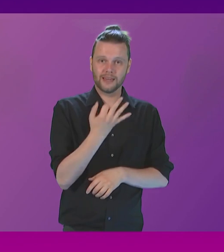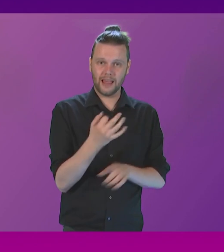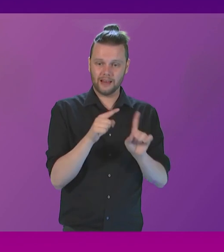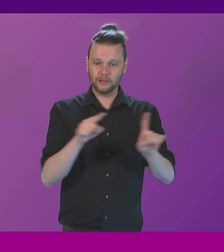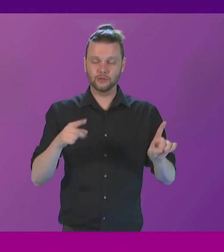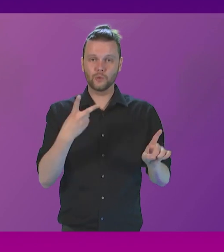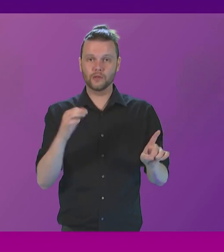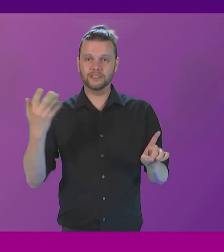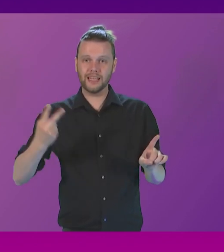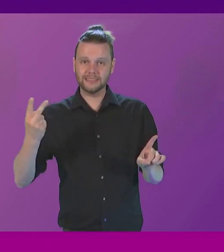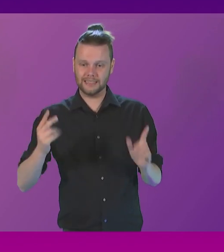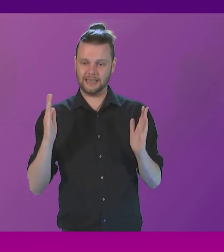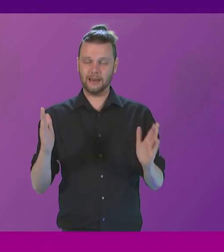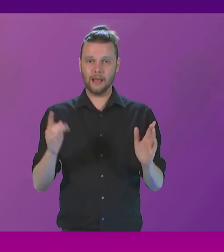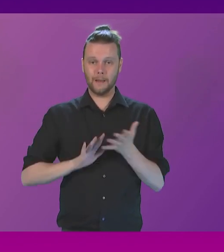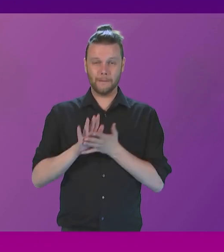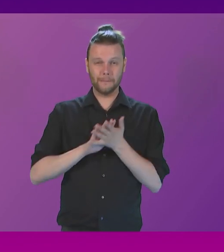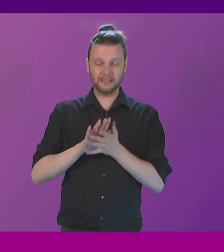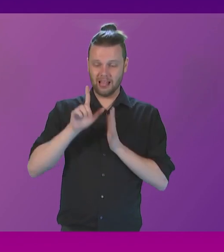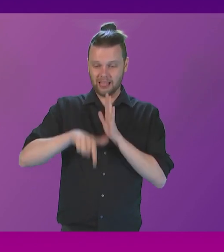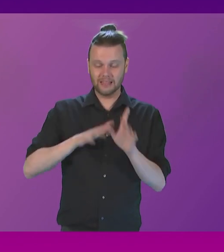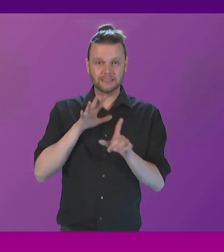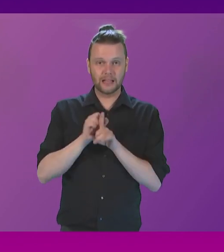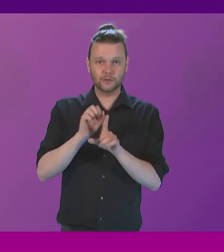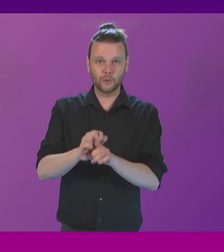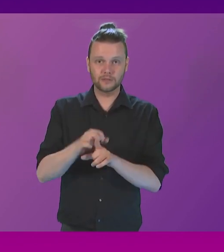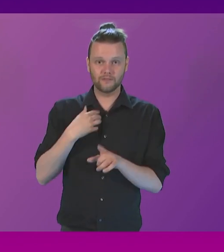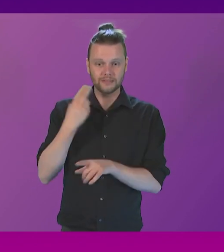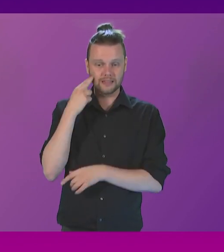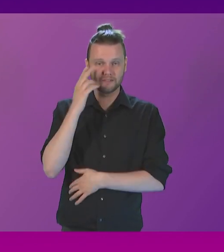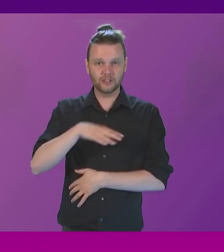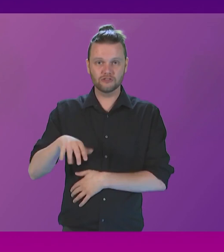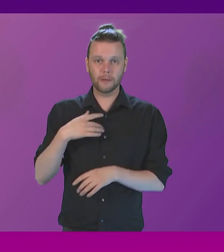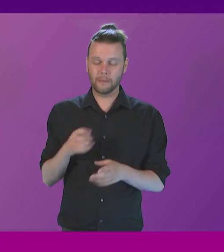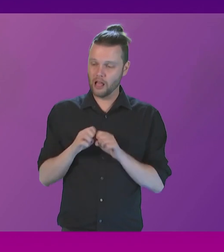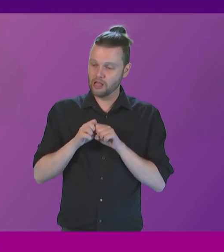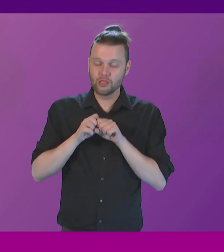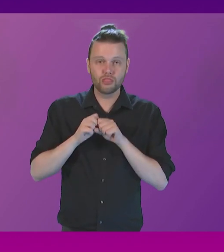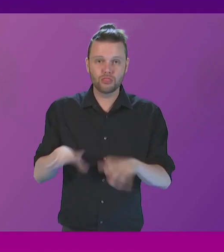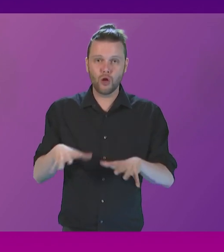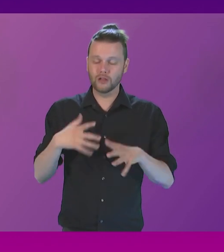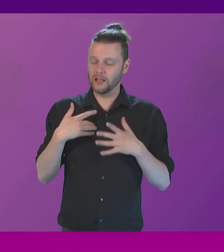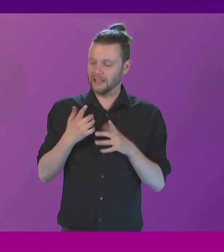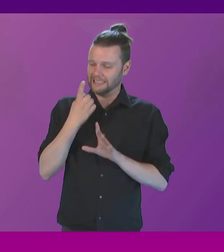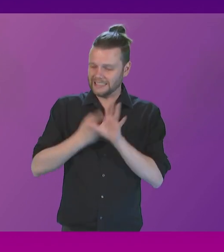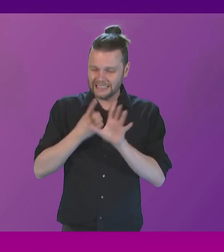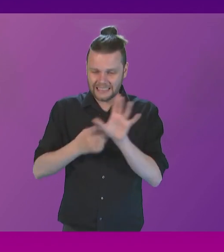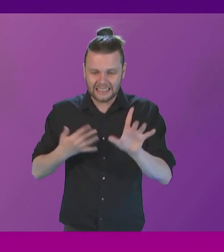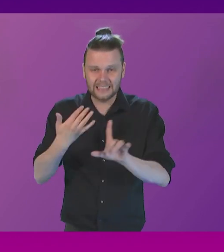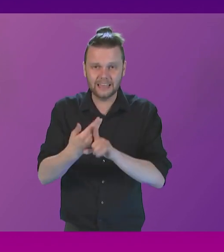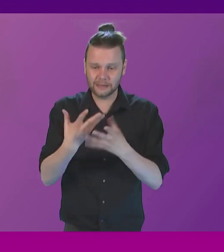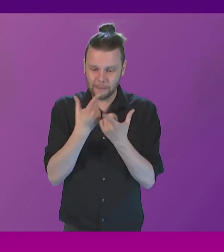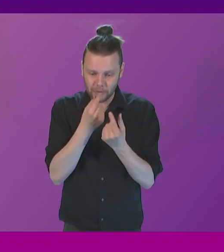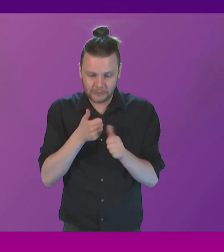2018 has meant that late diagnosis deaf children have lost out on years of potential